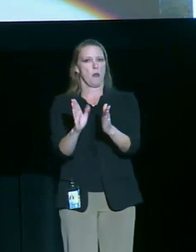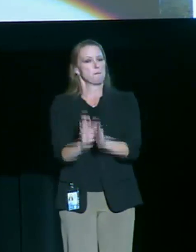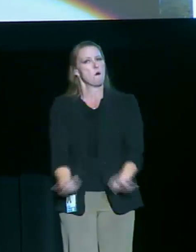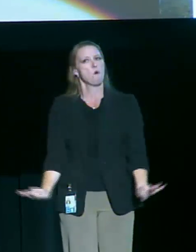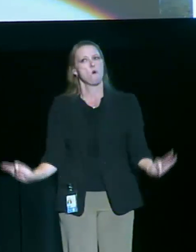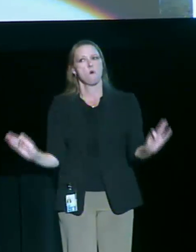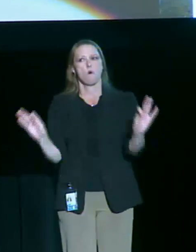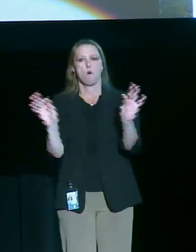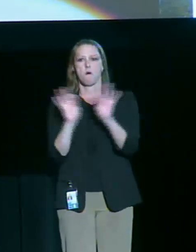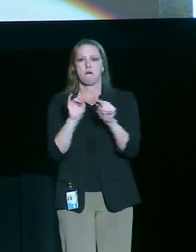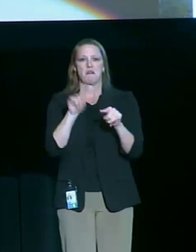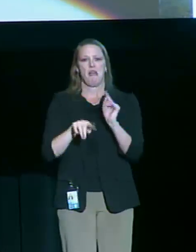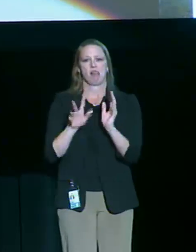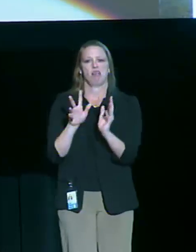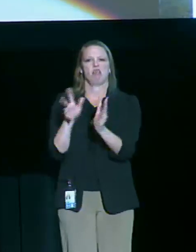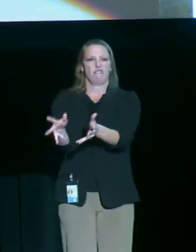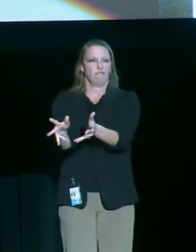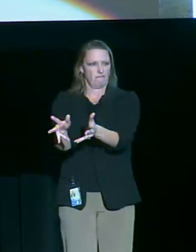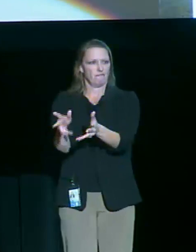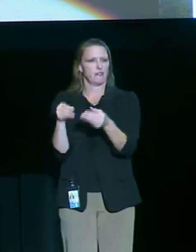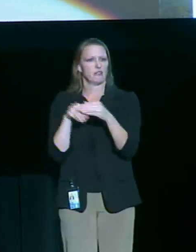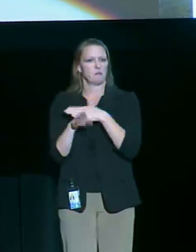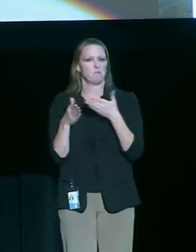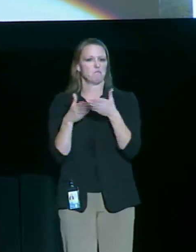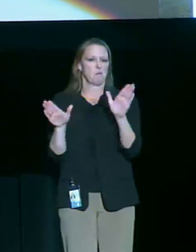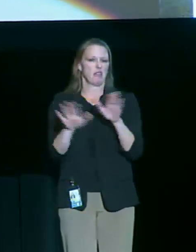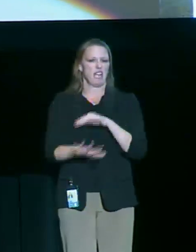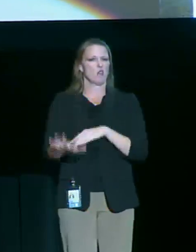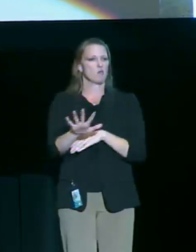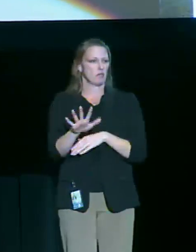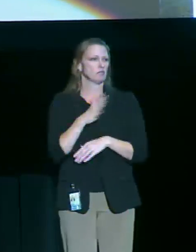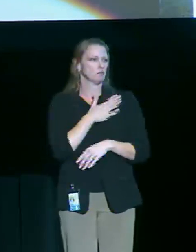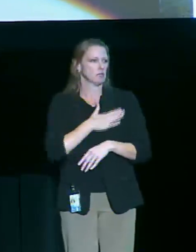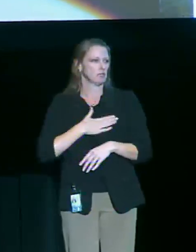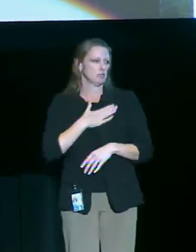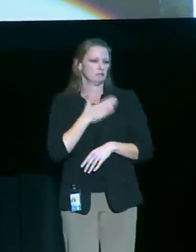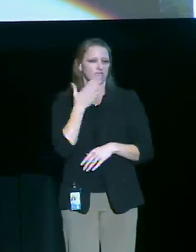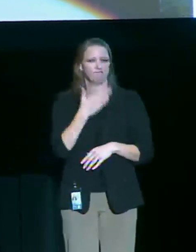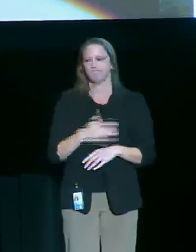material not be put on those public facilities. Thank you.